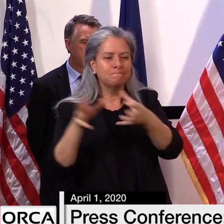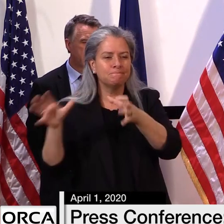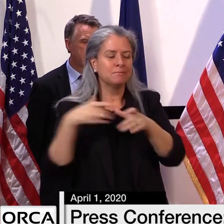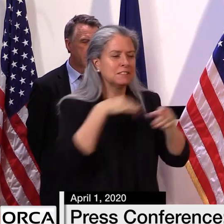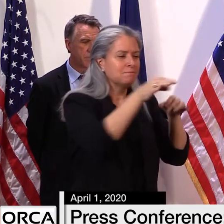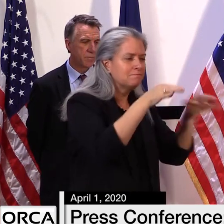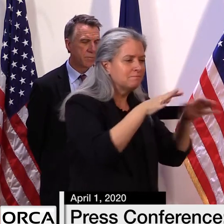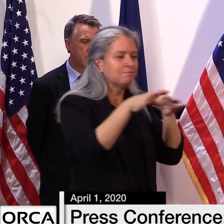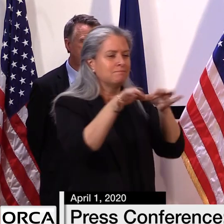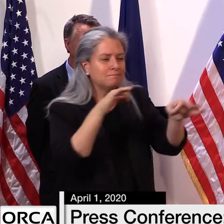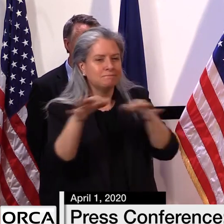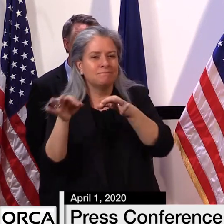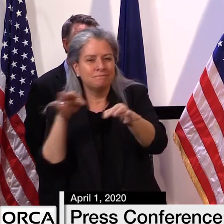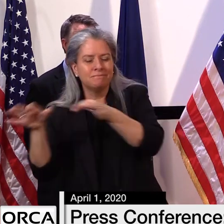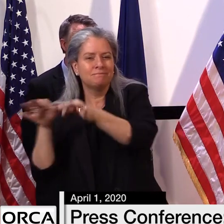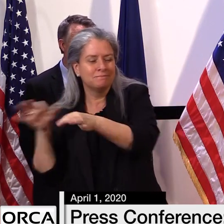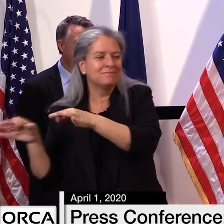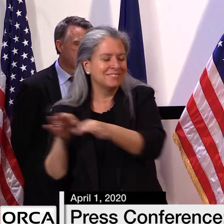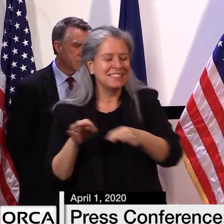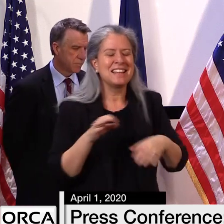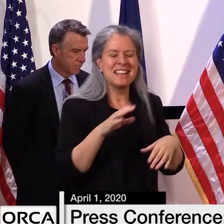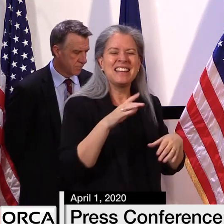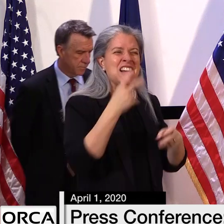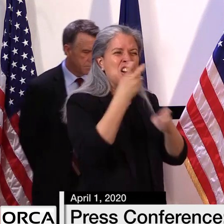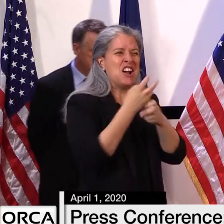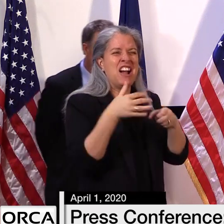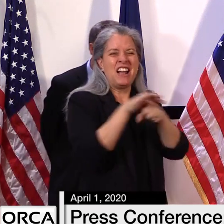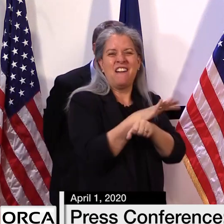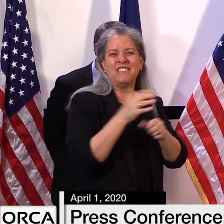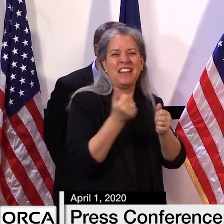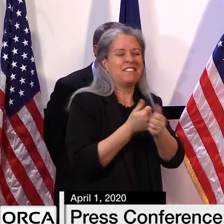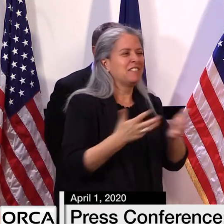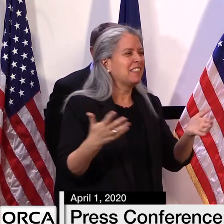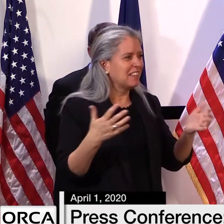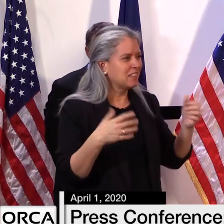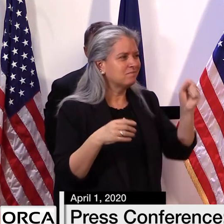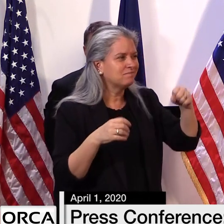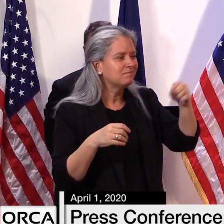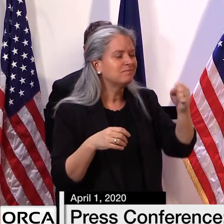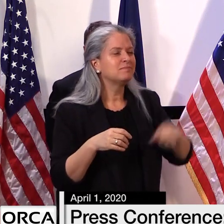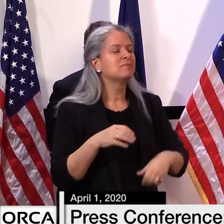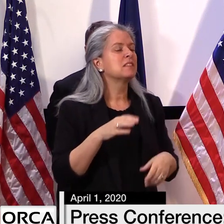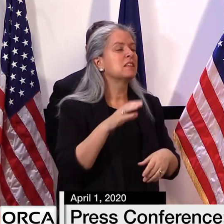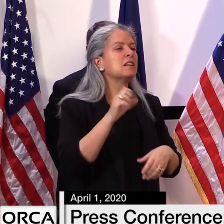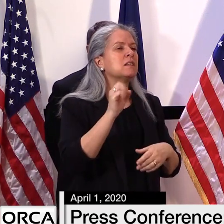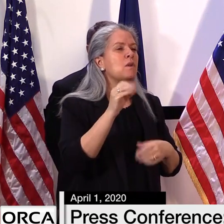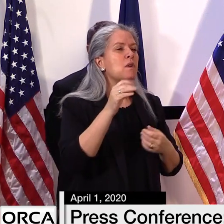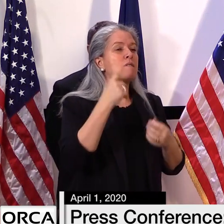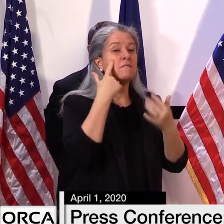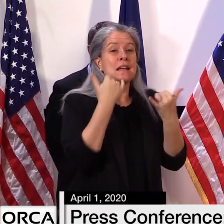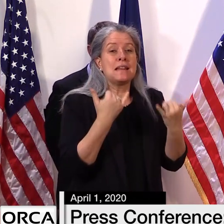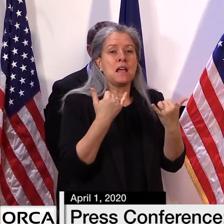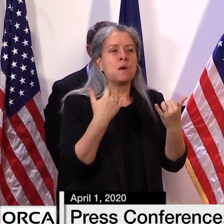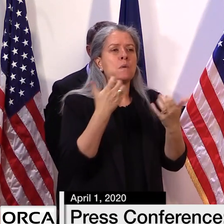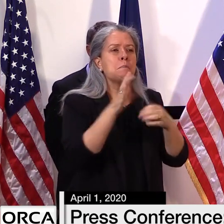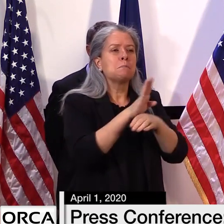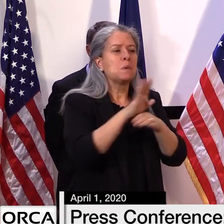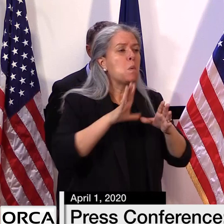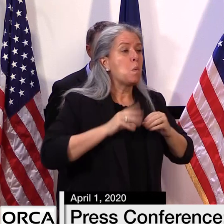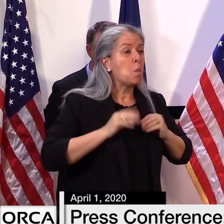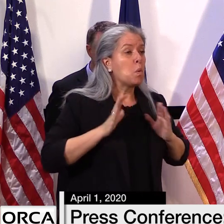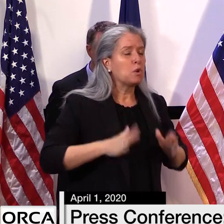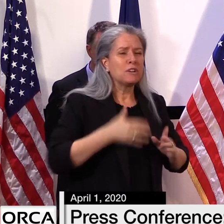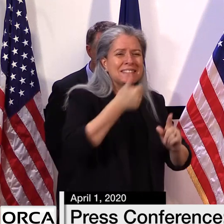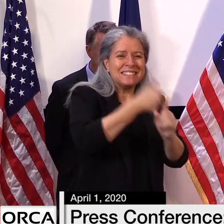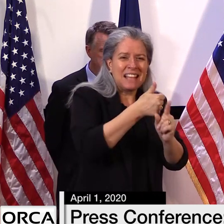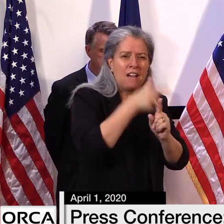those gray areas. It's taking a little bit of time, and in the meantime, what we're asking is for business owners to do their part to try